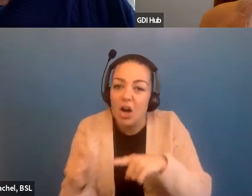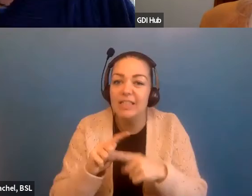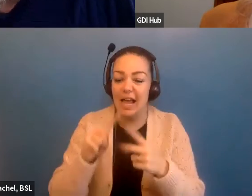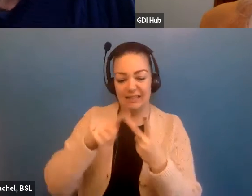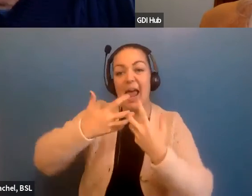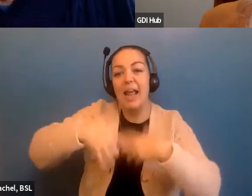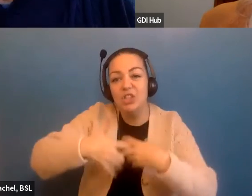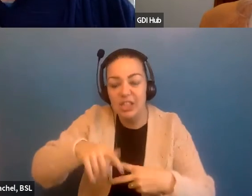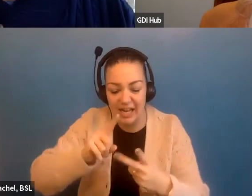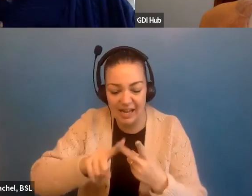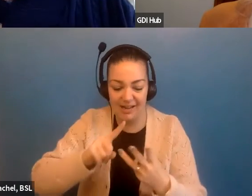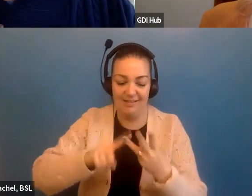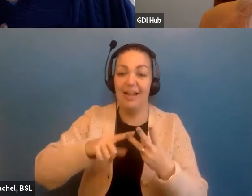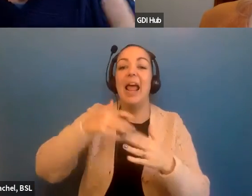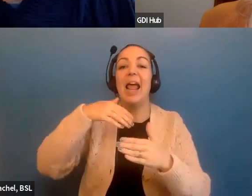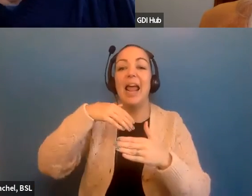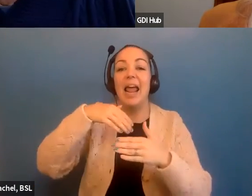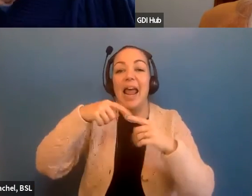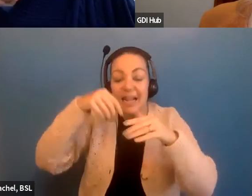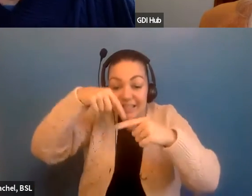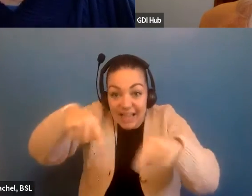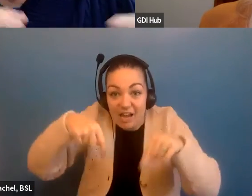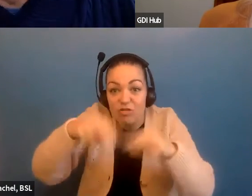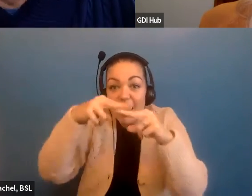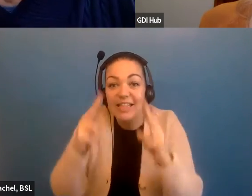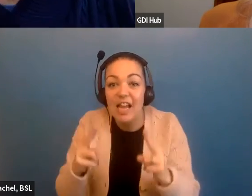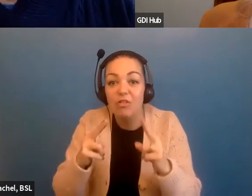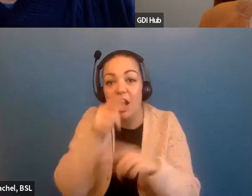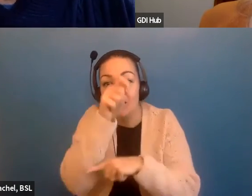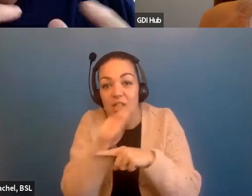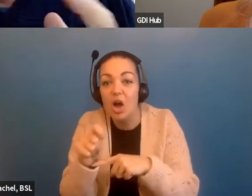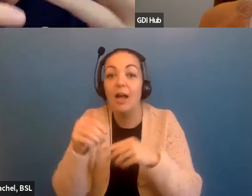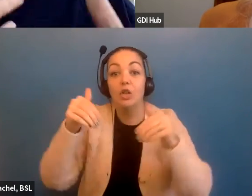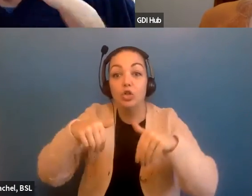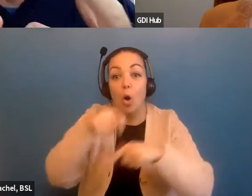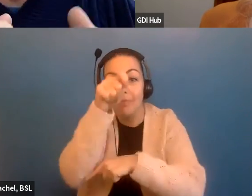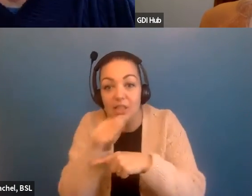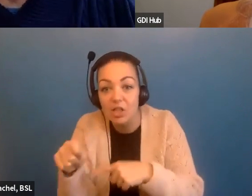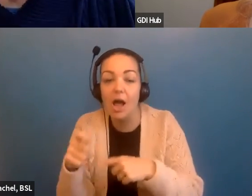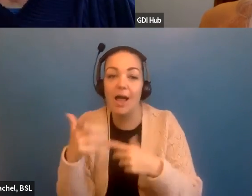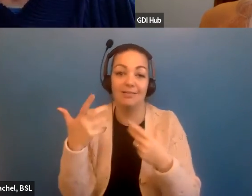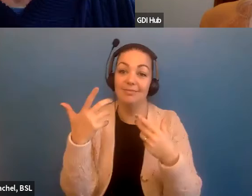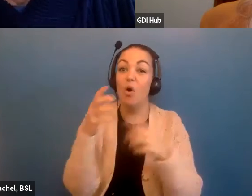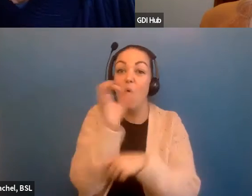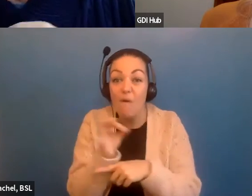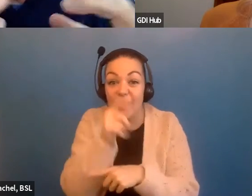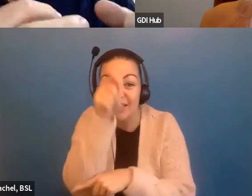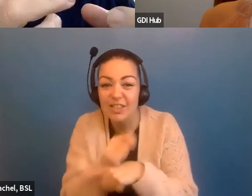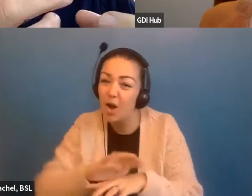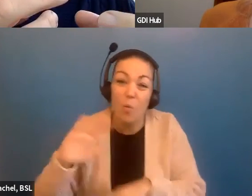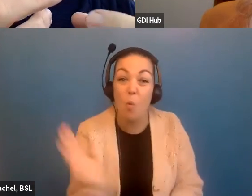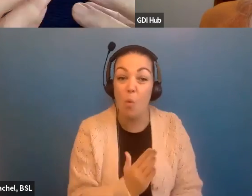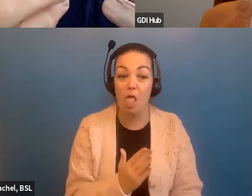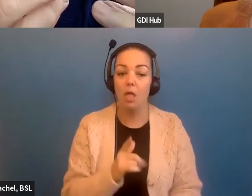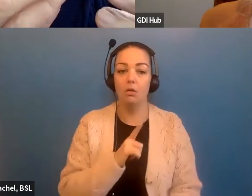designers, it's shop designers, office designers, the whole lot, really to make it inclusive. Because if